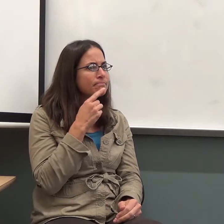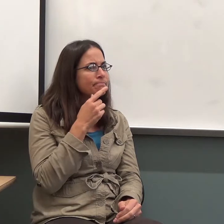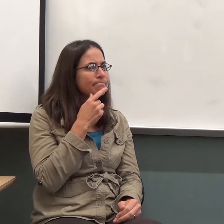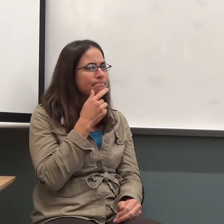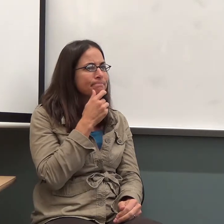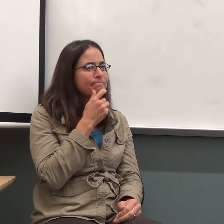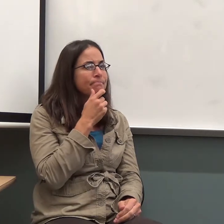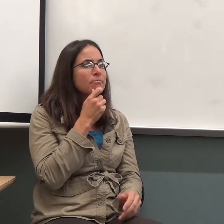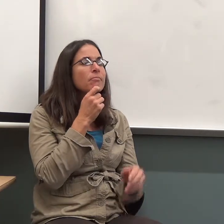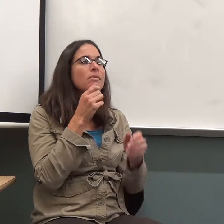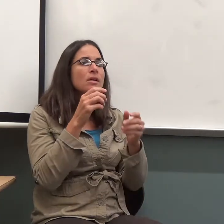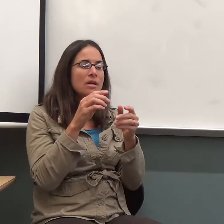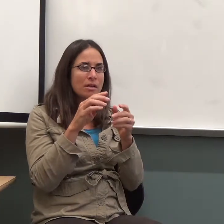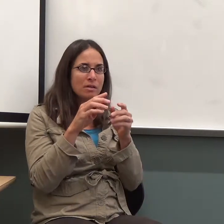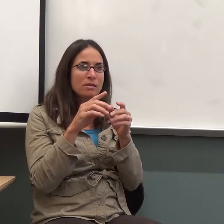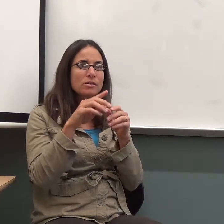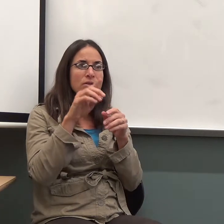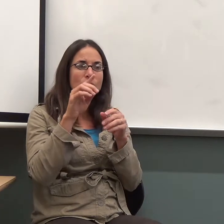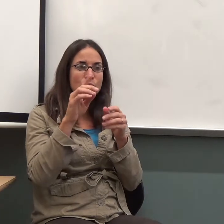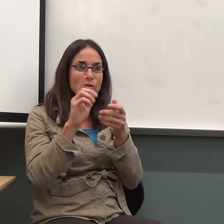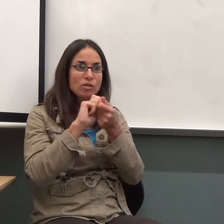a direct statement, okay?